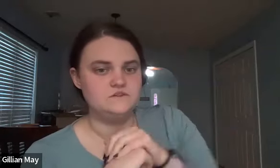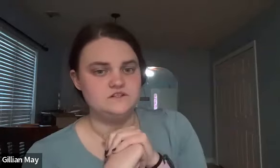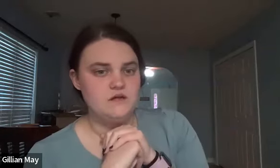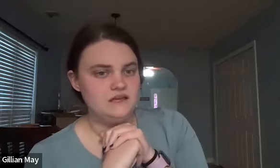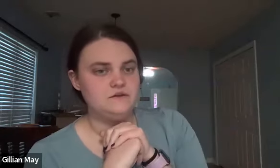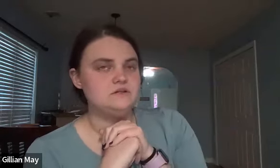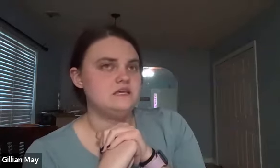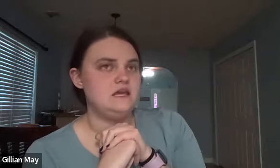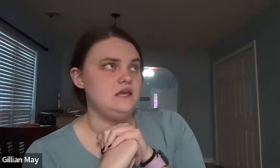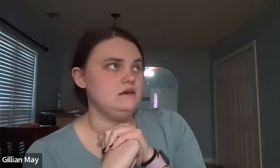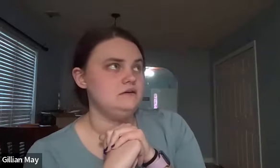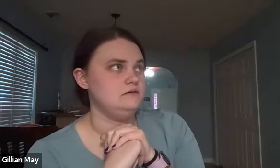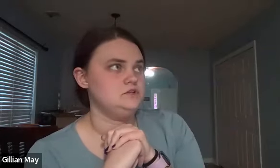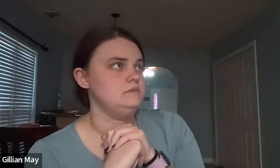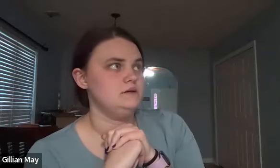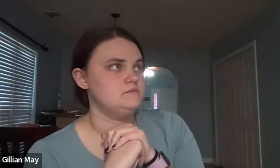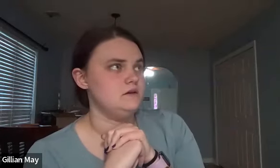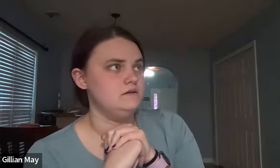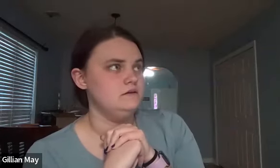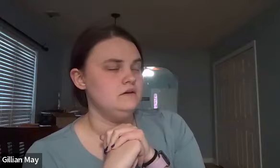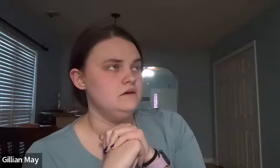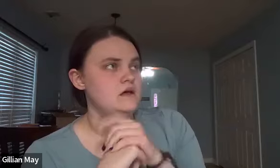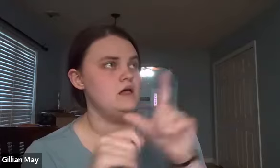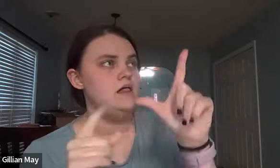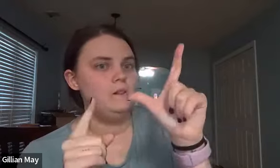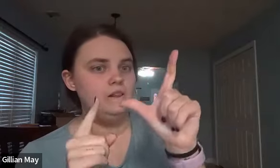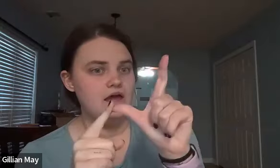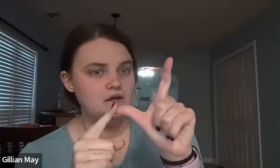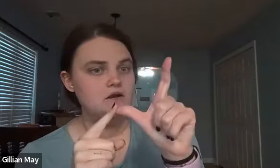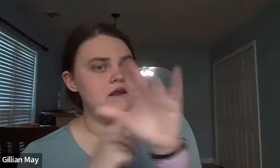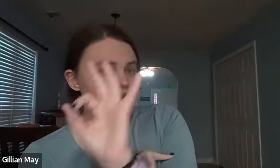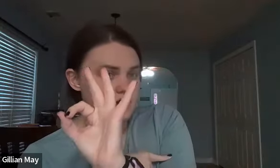So like if you were saying, I'm trying to make up something. Letter F